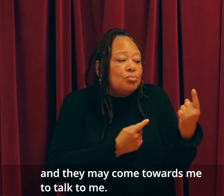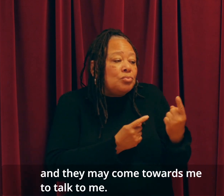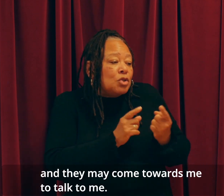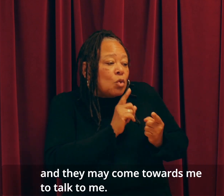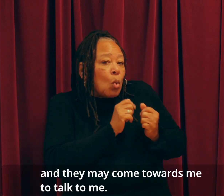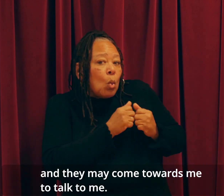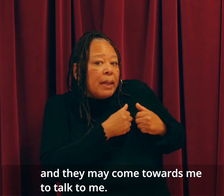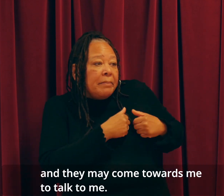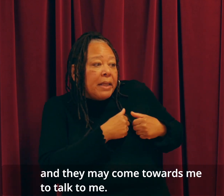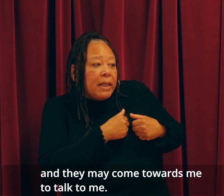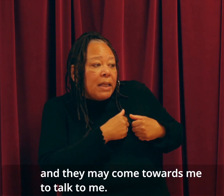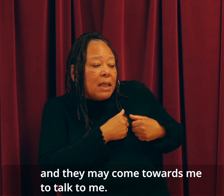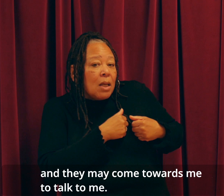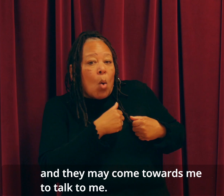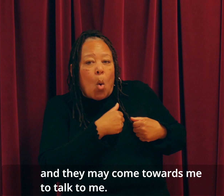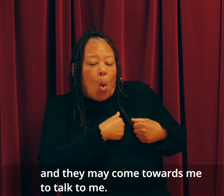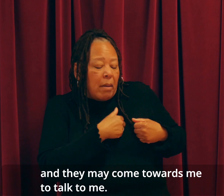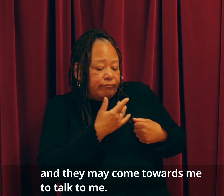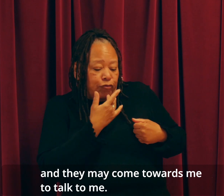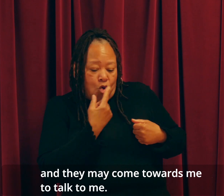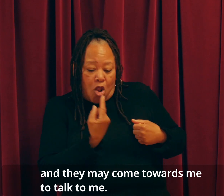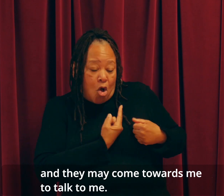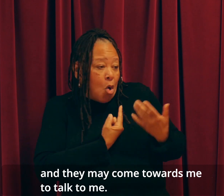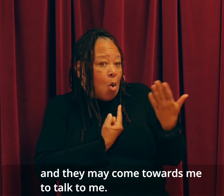And they may come towards me to talk to me.